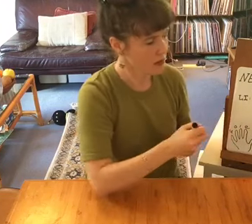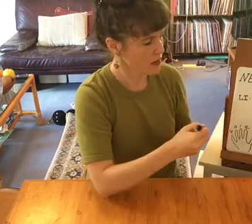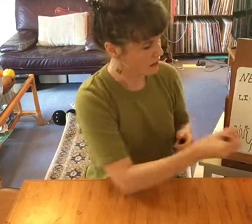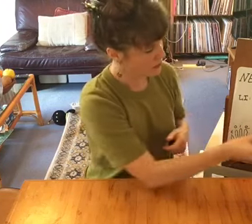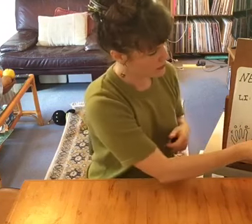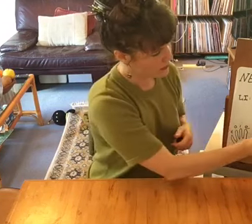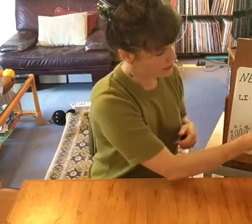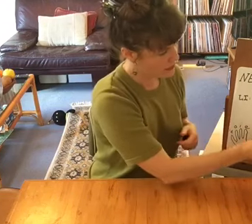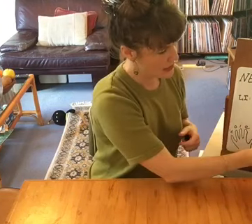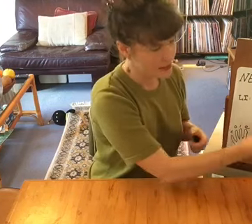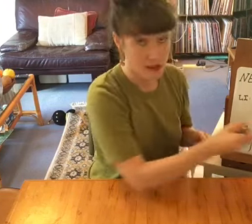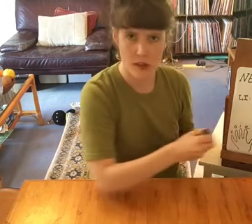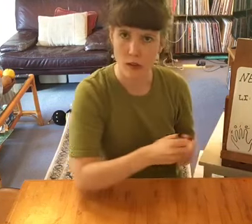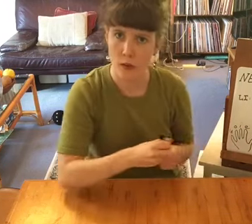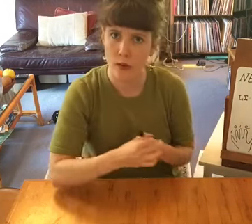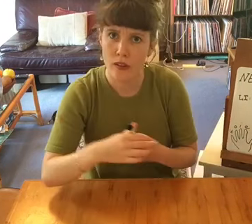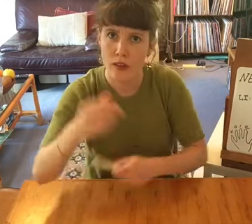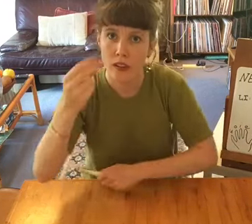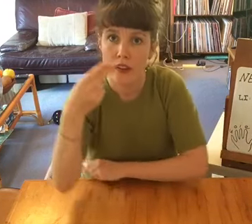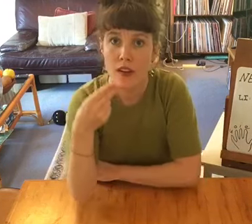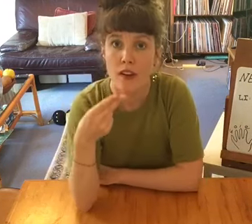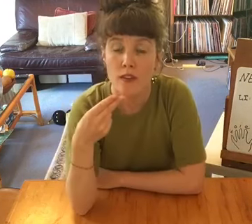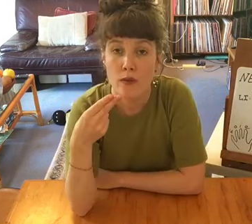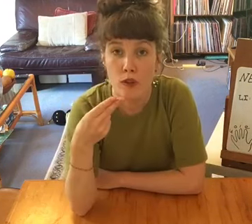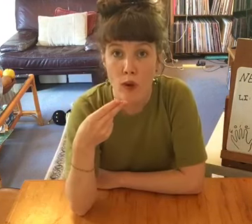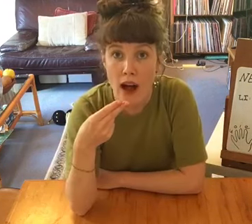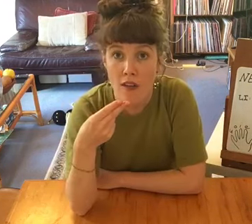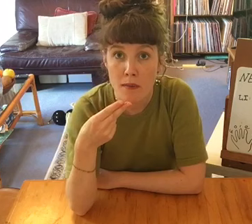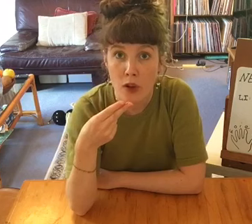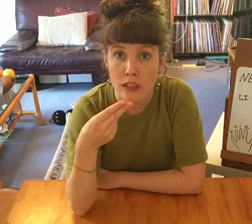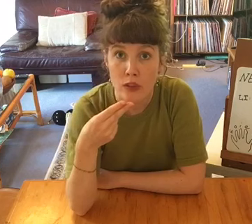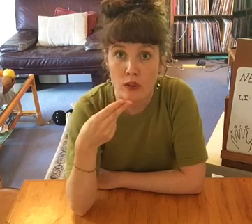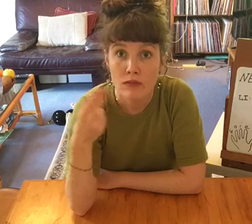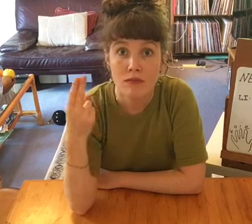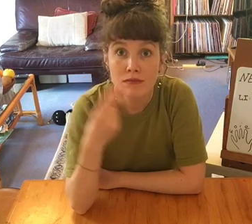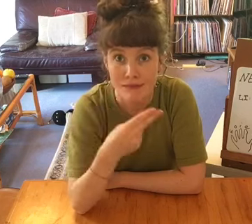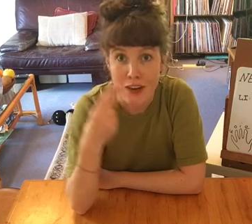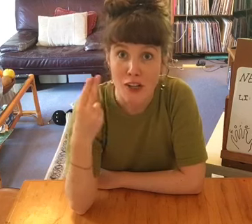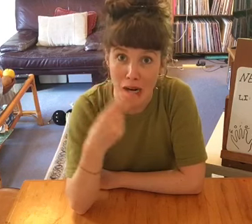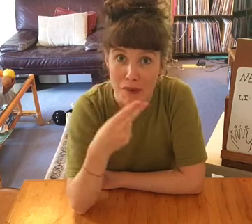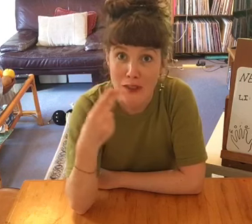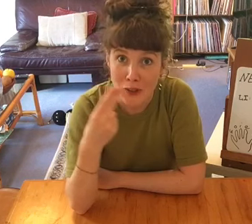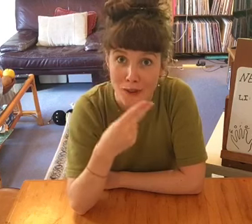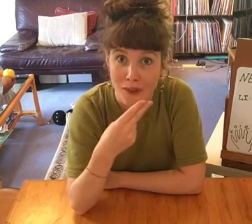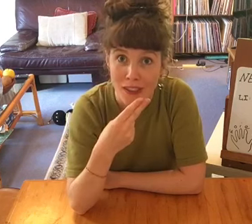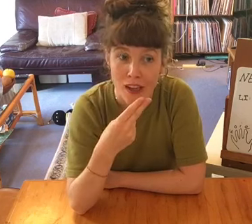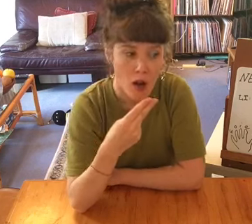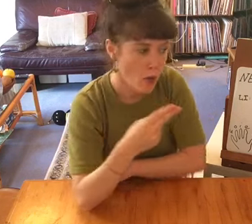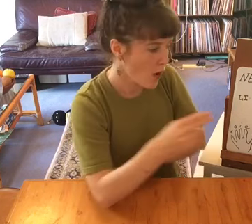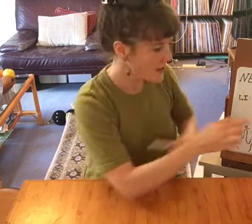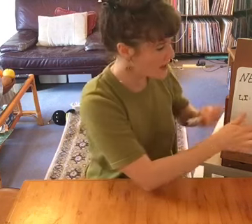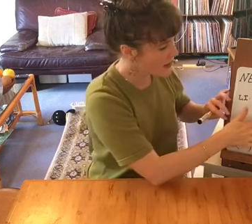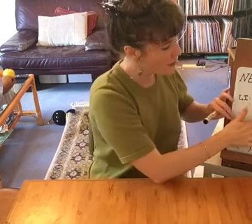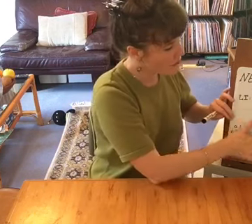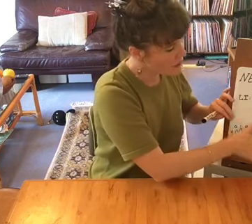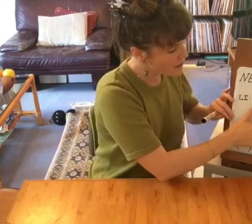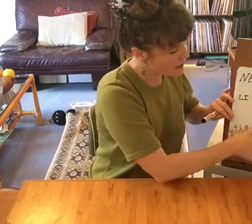Oh, it's a 2. So for 12, I'm going to shake my 2. What's the number at the